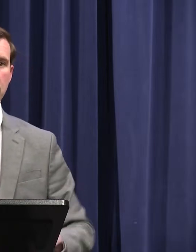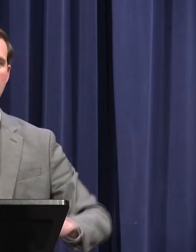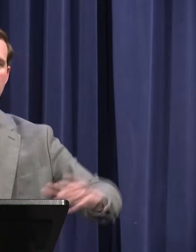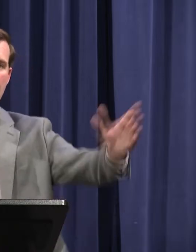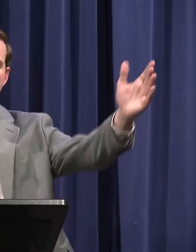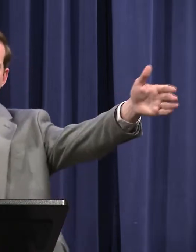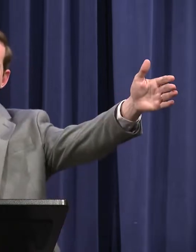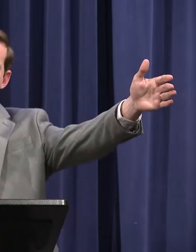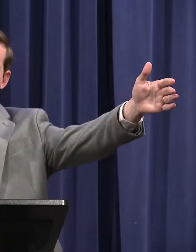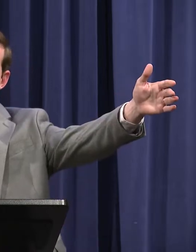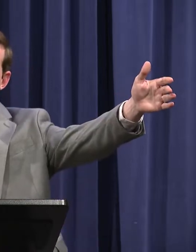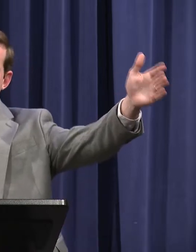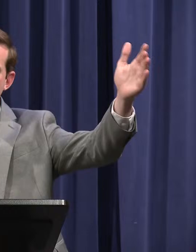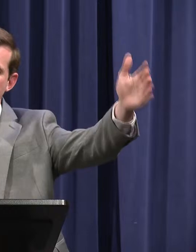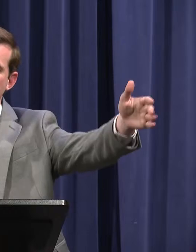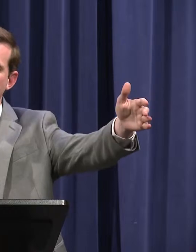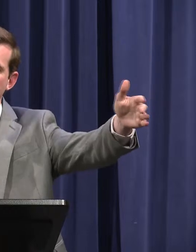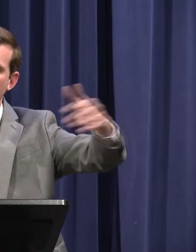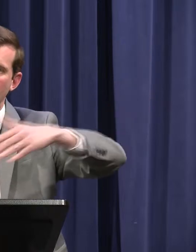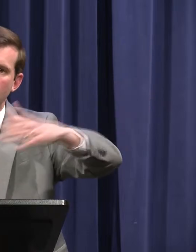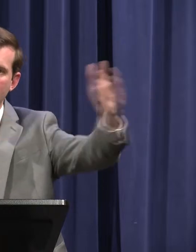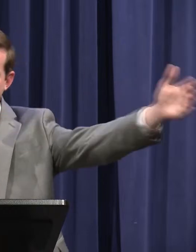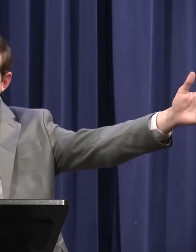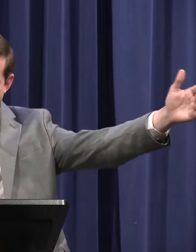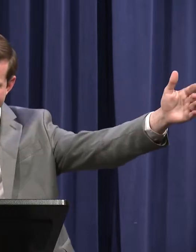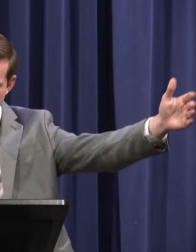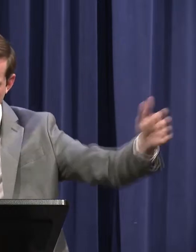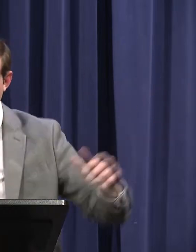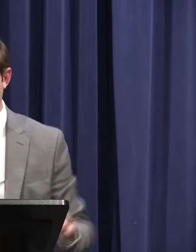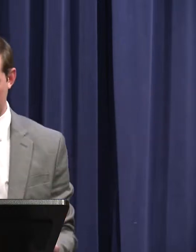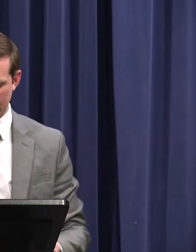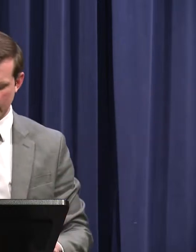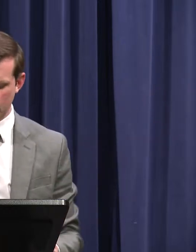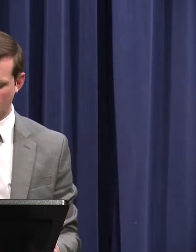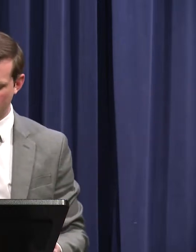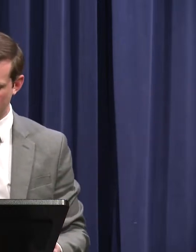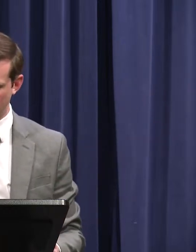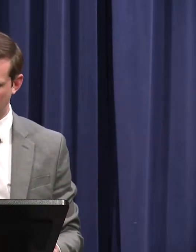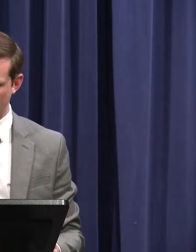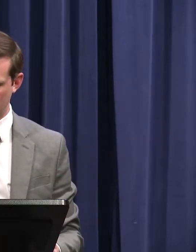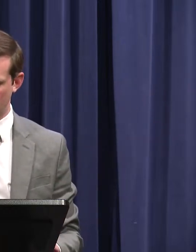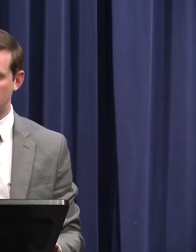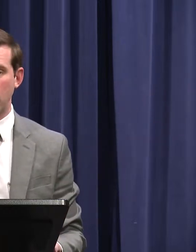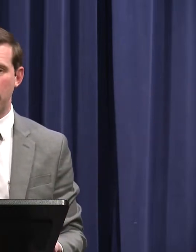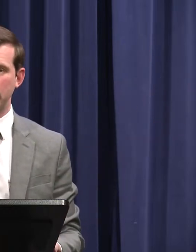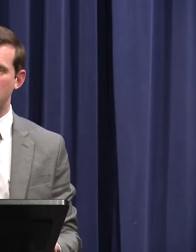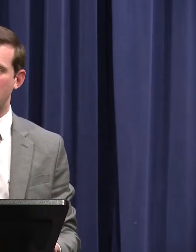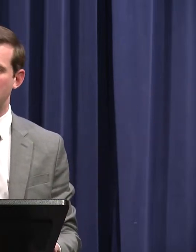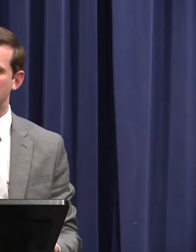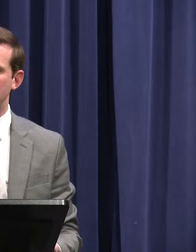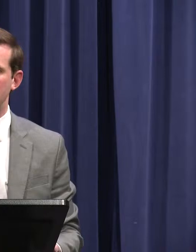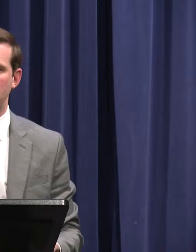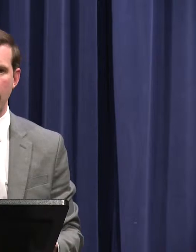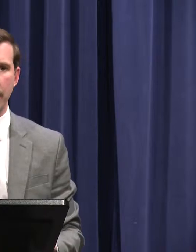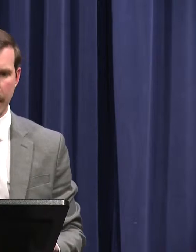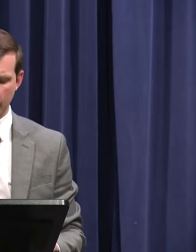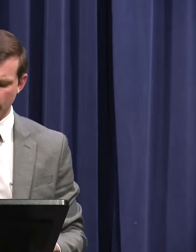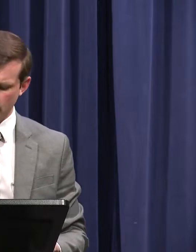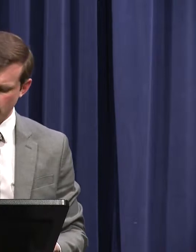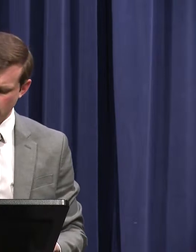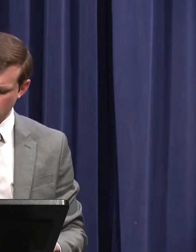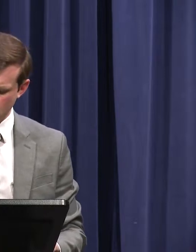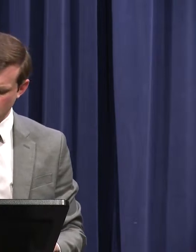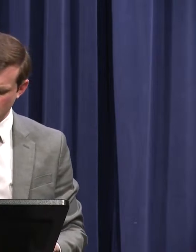Per usual, we're going to have hard copies of the press release at the back of the room on your exit. The digital ones will follow probably 20 minutes by the time we wrap